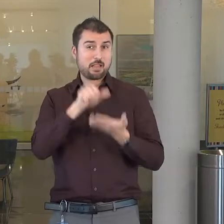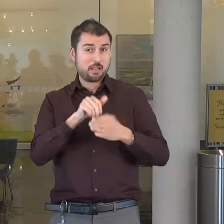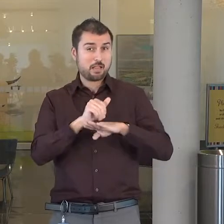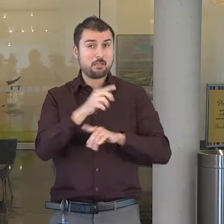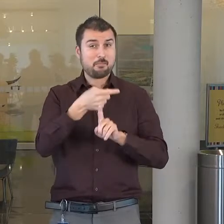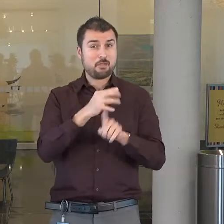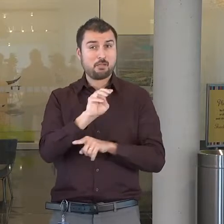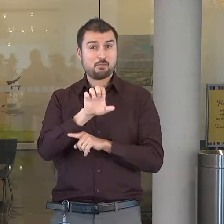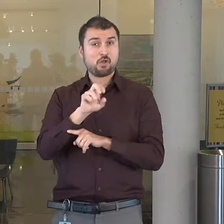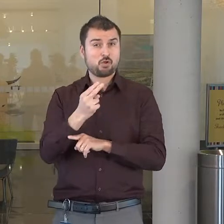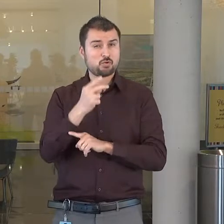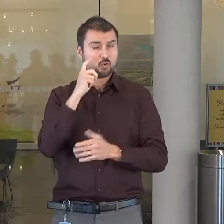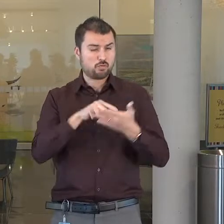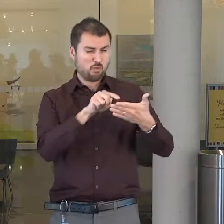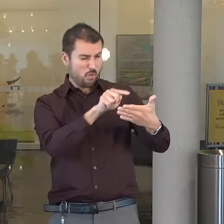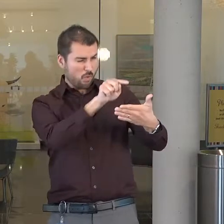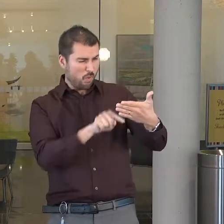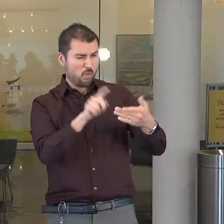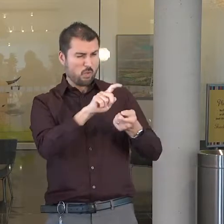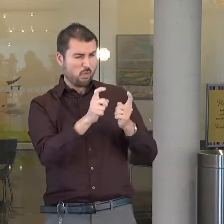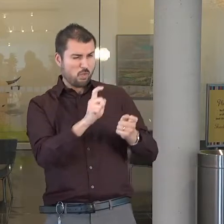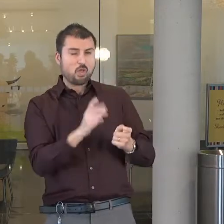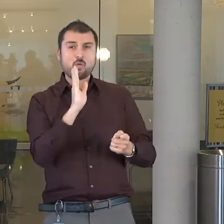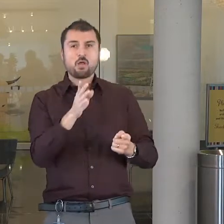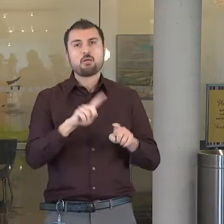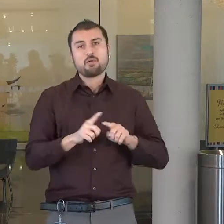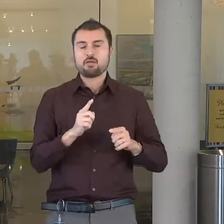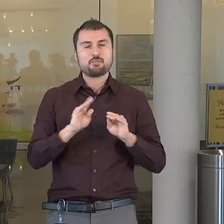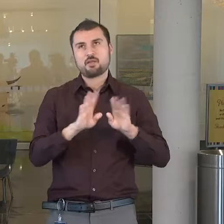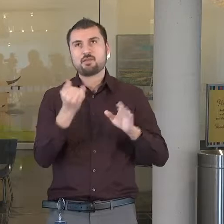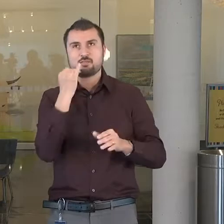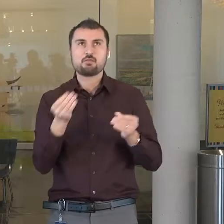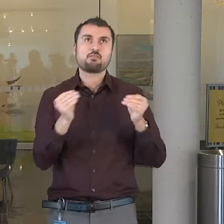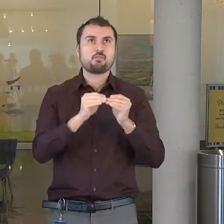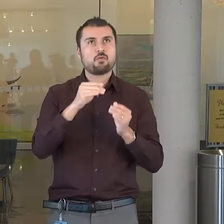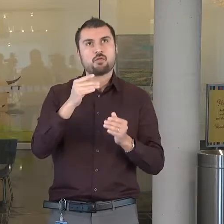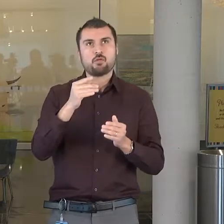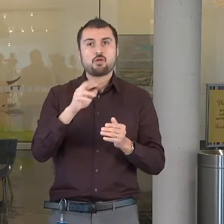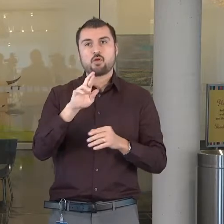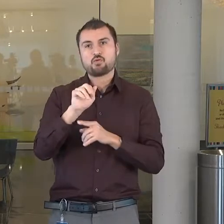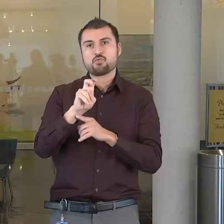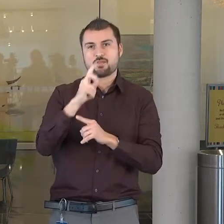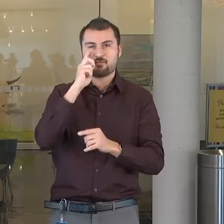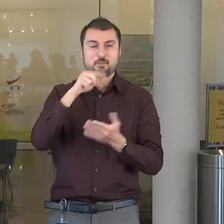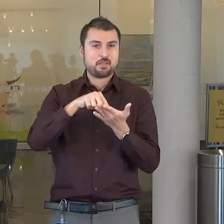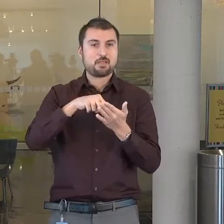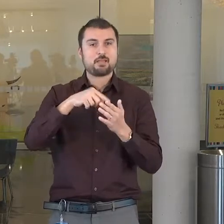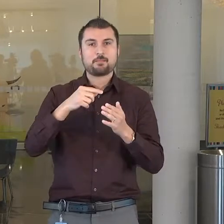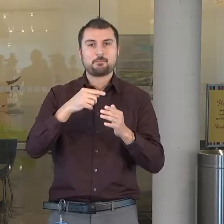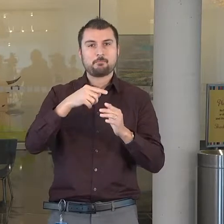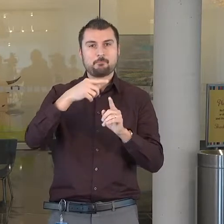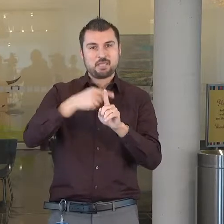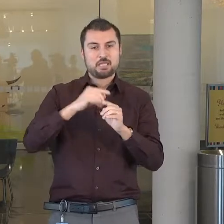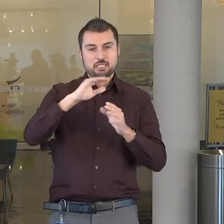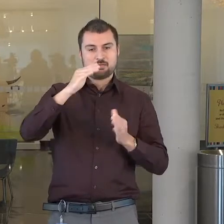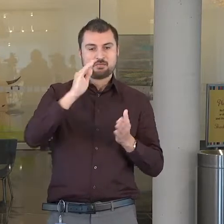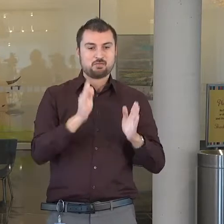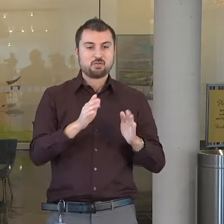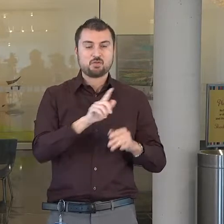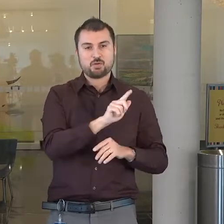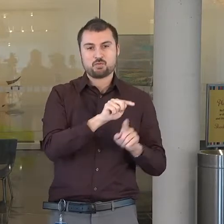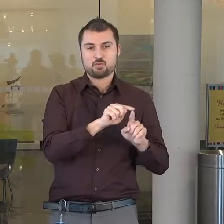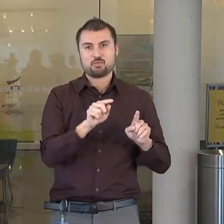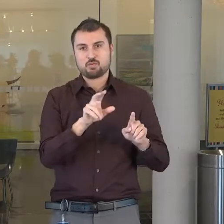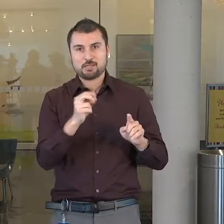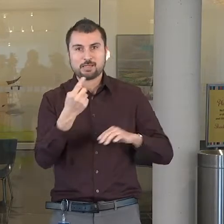that's going to be most obvious is if there's more days in the billing period. So typical water bills are for 28 to 32 days, whereas customers